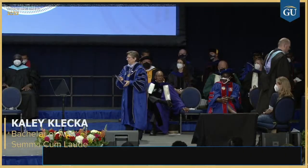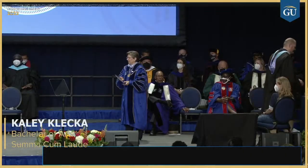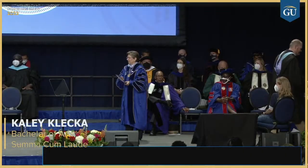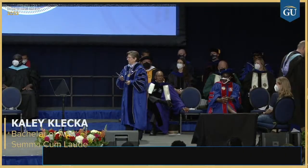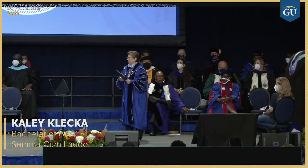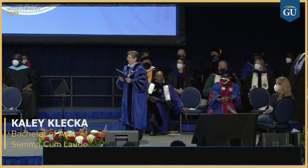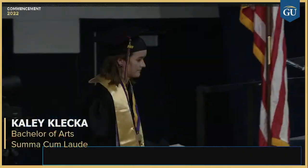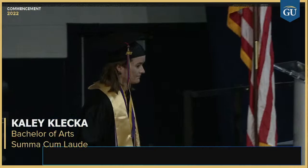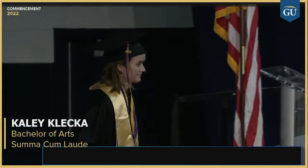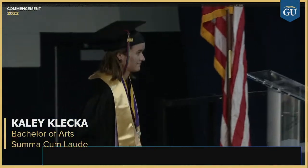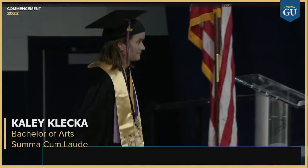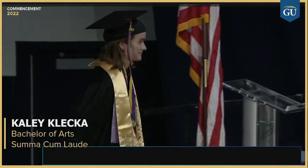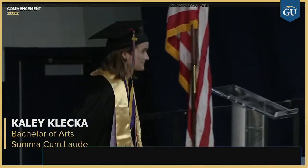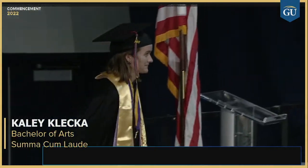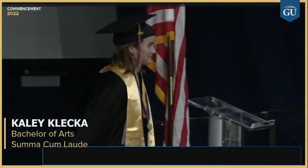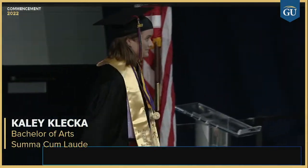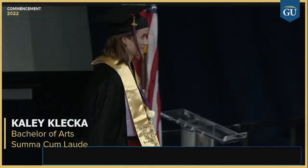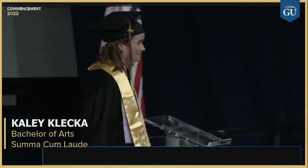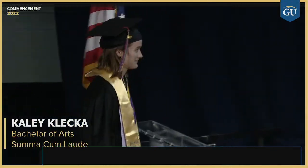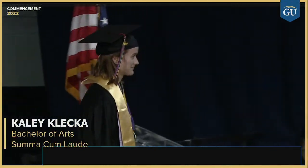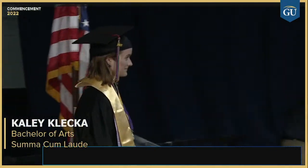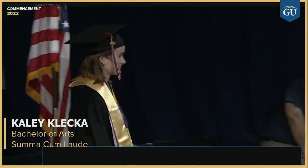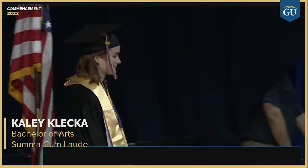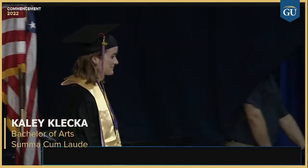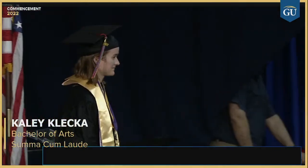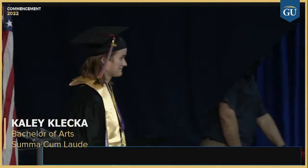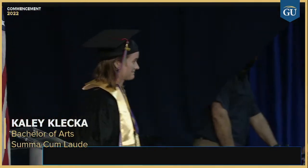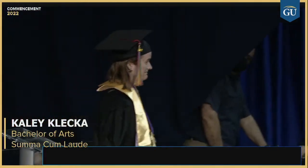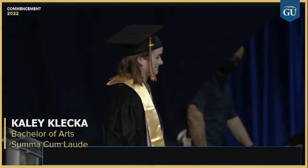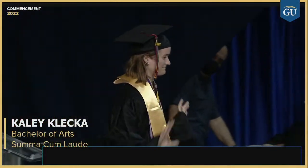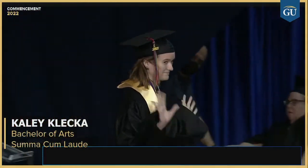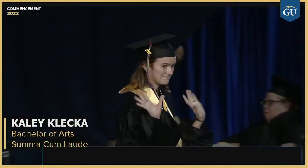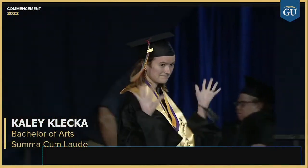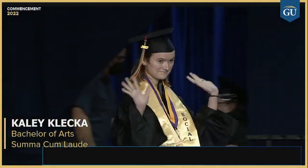Kaylee Klecka, Bachelor of Arts, summa cum laude.